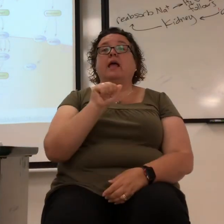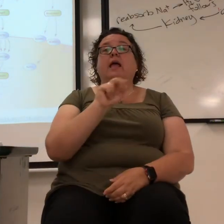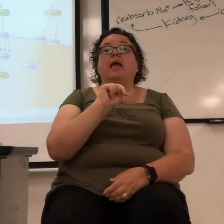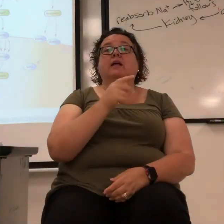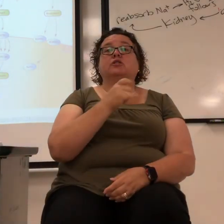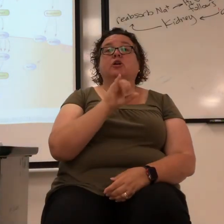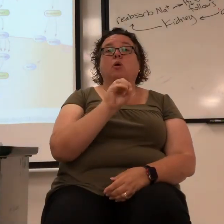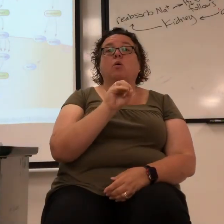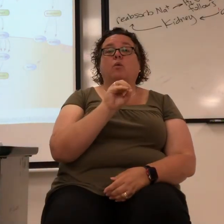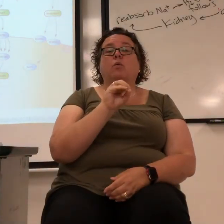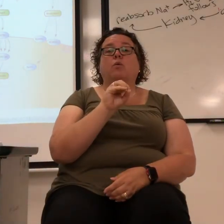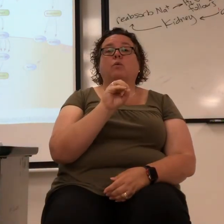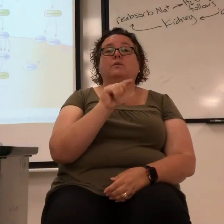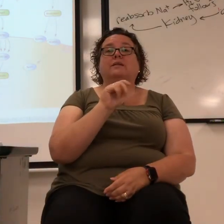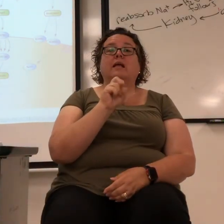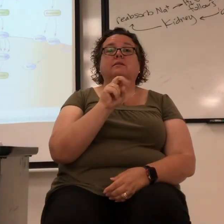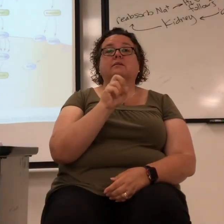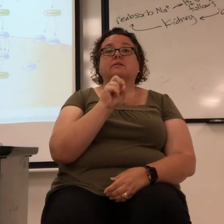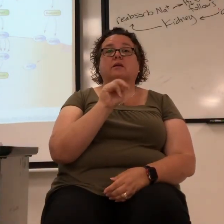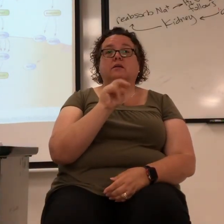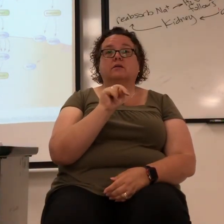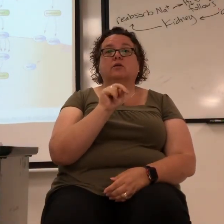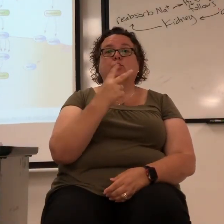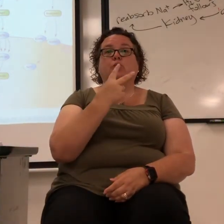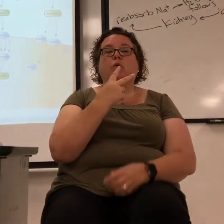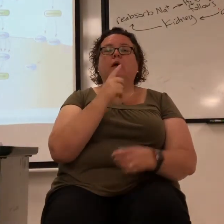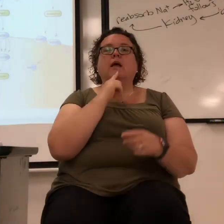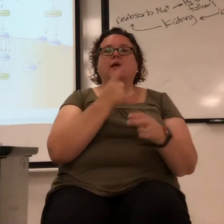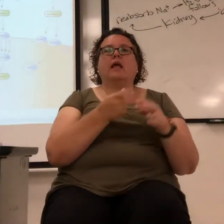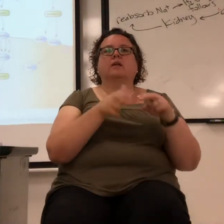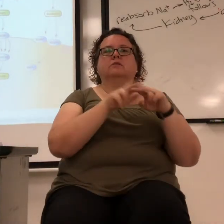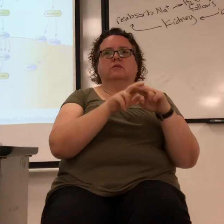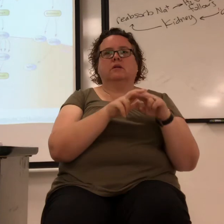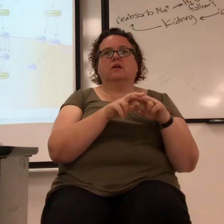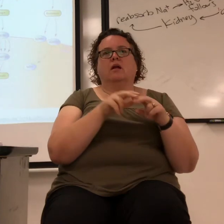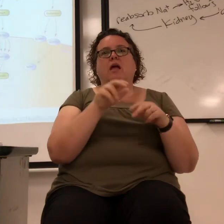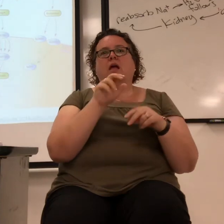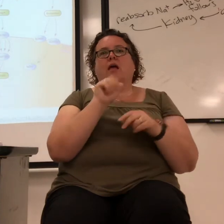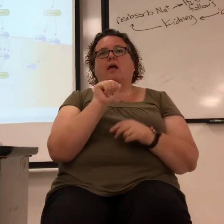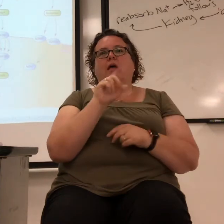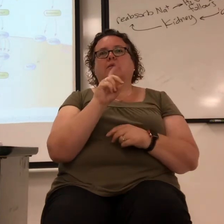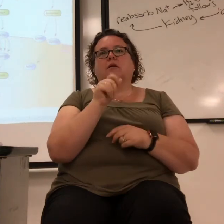Angiotensin II induces aldosterone synthesis in the adrenal cortex.